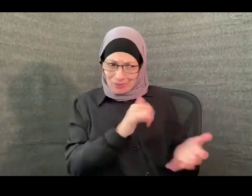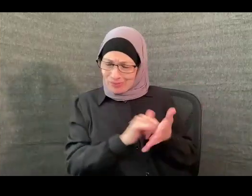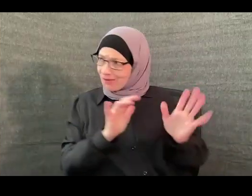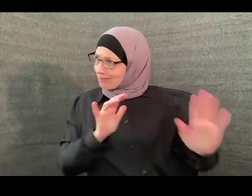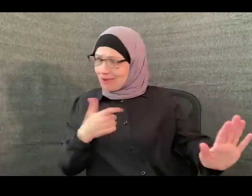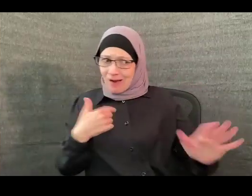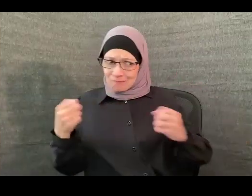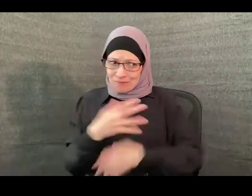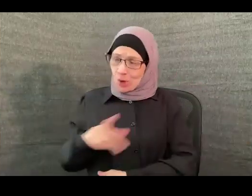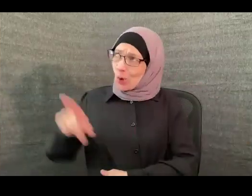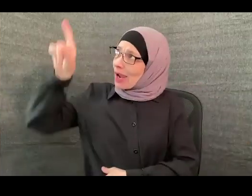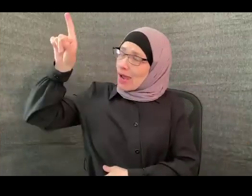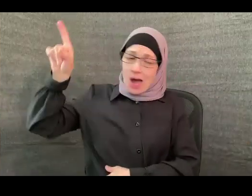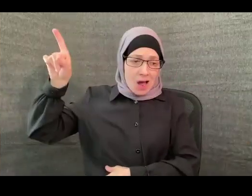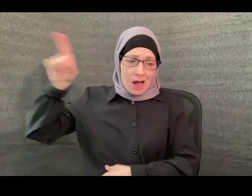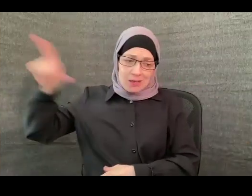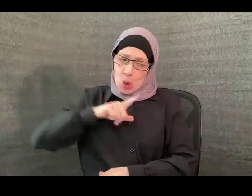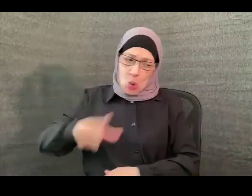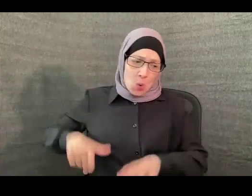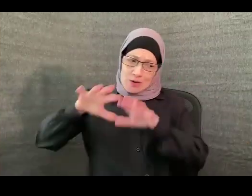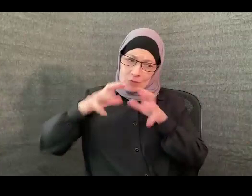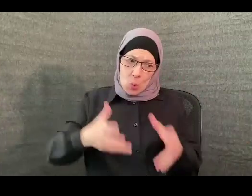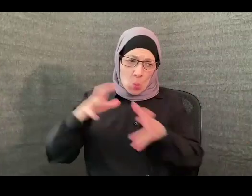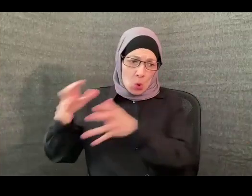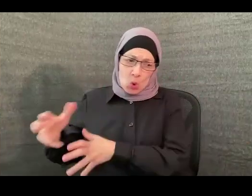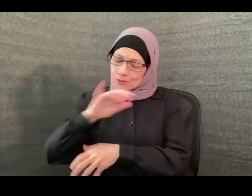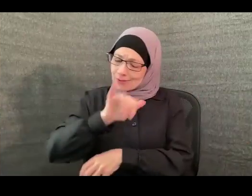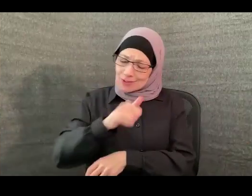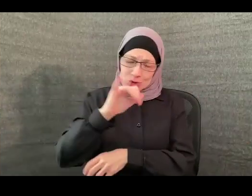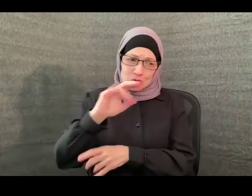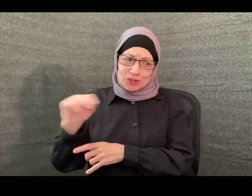of mankind, jinns, and all that exist.